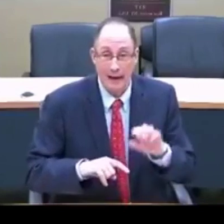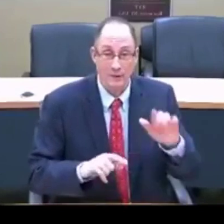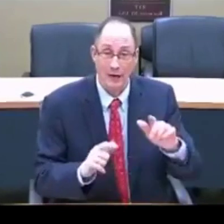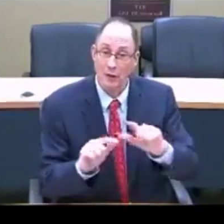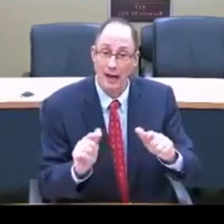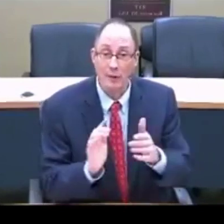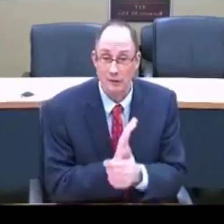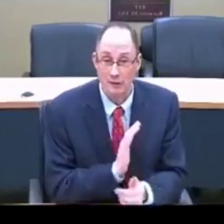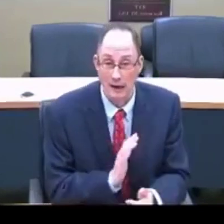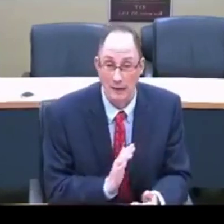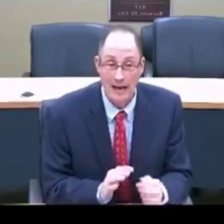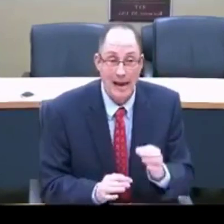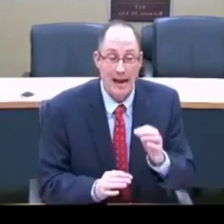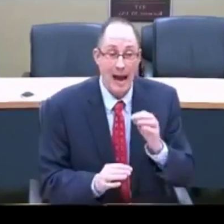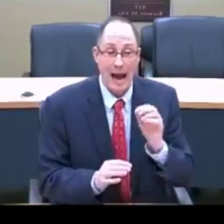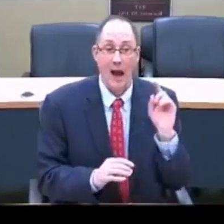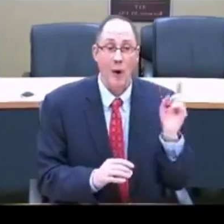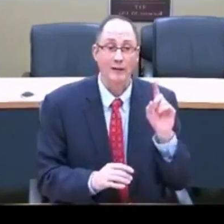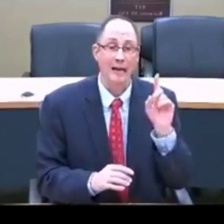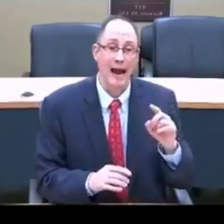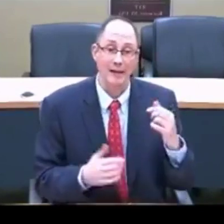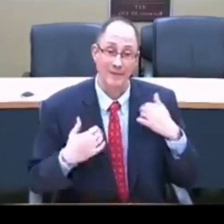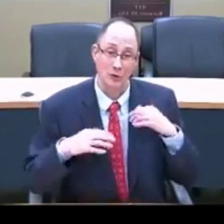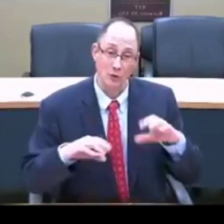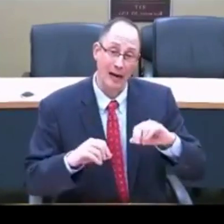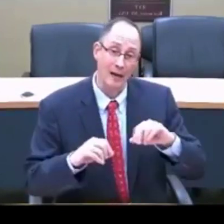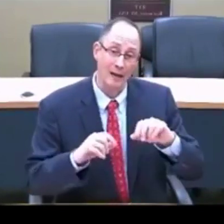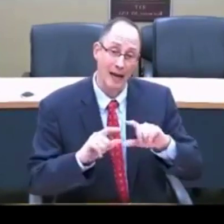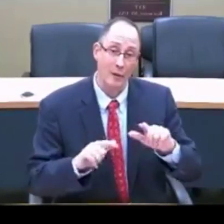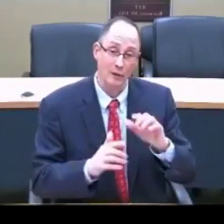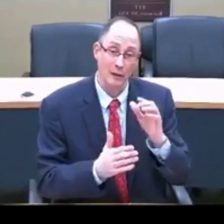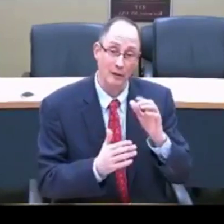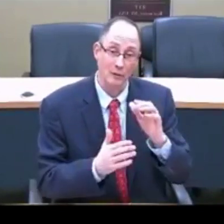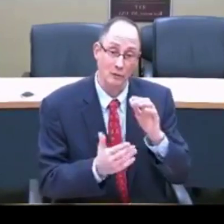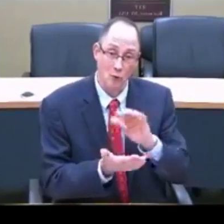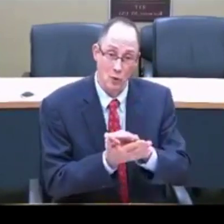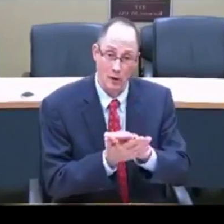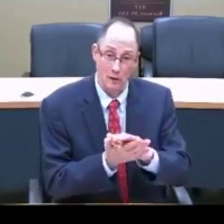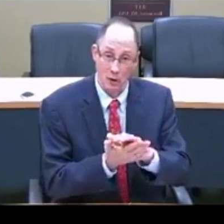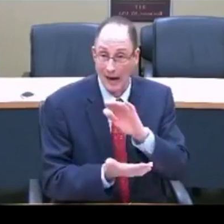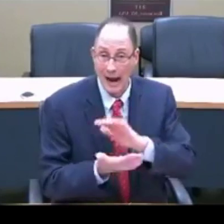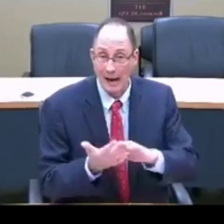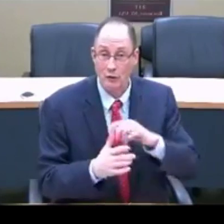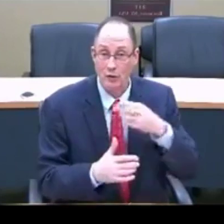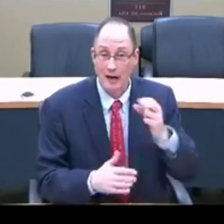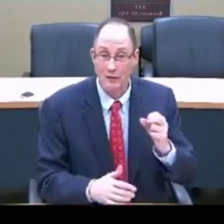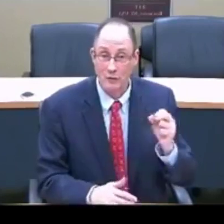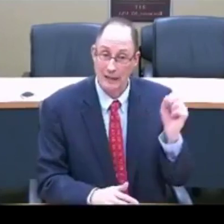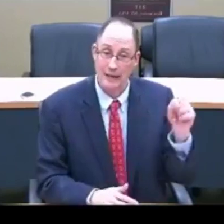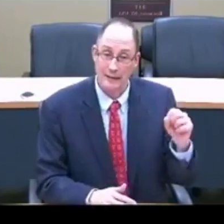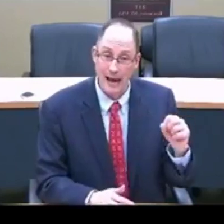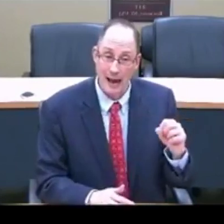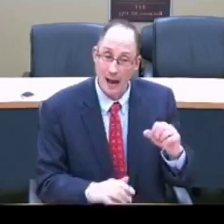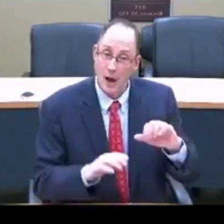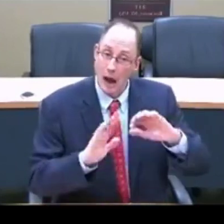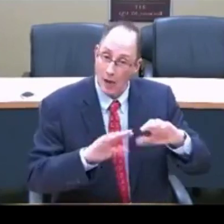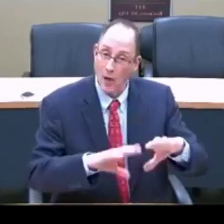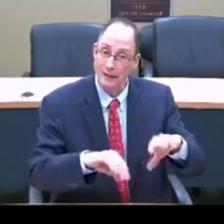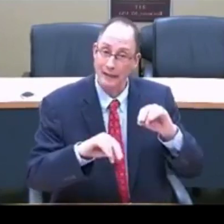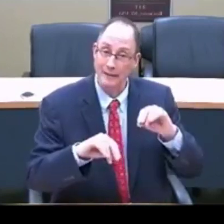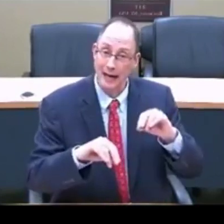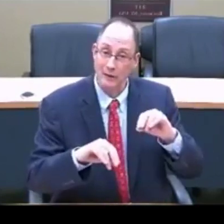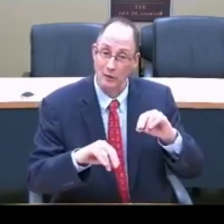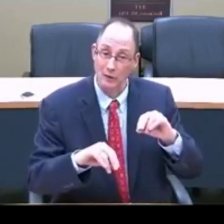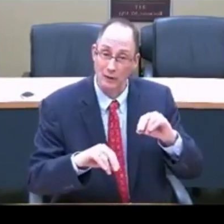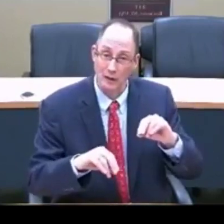Depends on your language skill. I always ask, have you taken up language in school or college or high school? And they say, yeah. How long